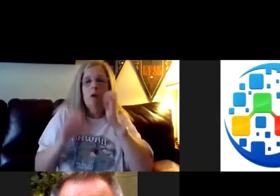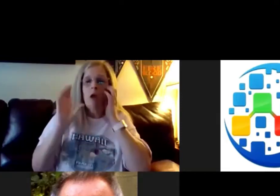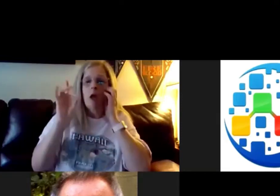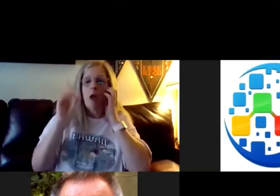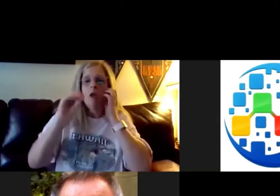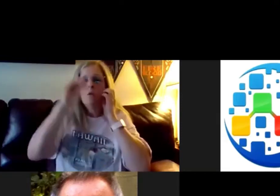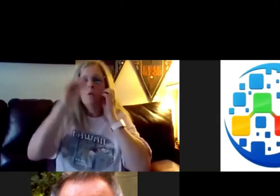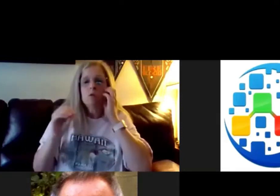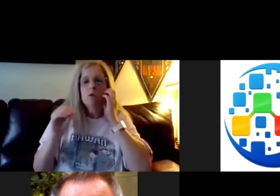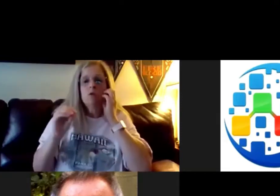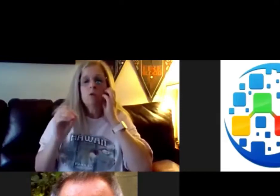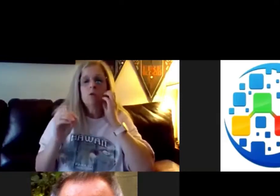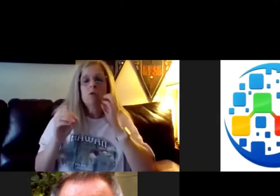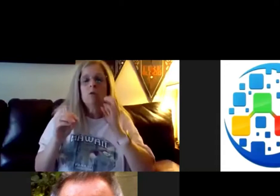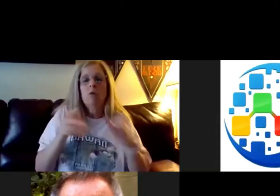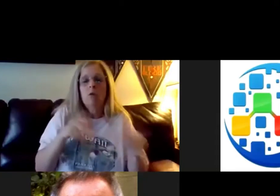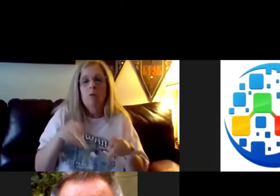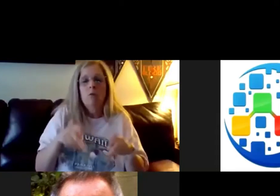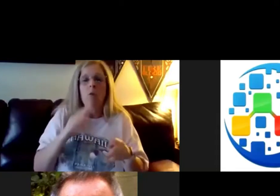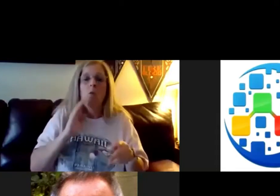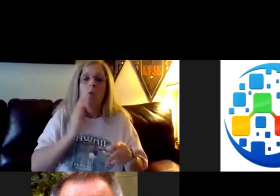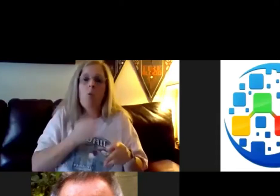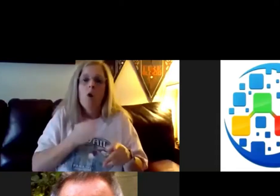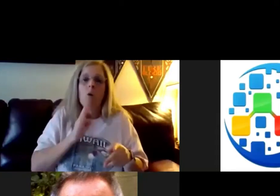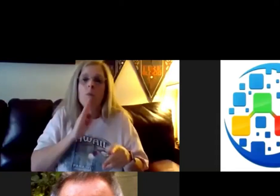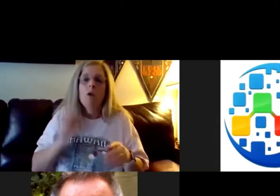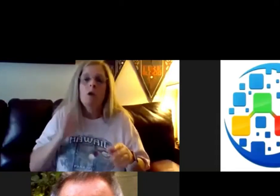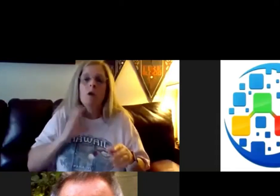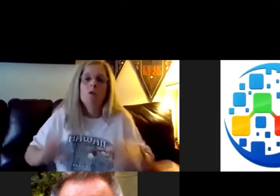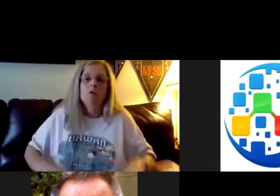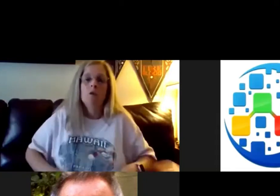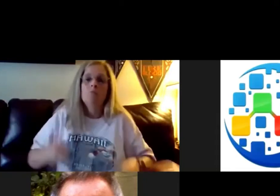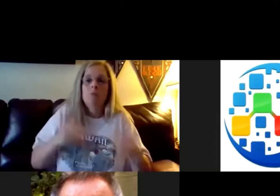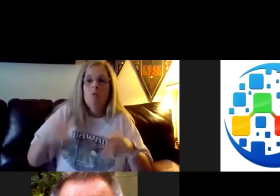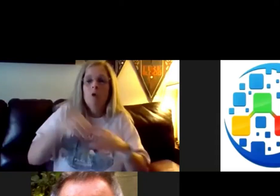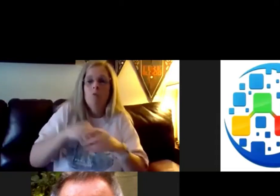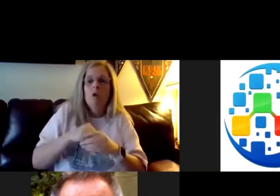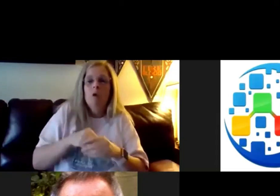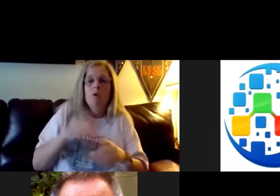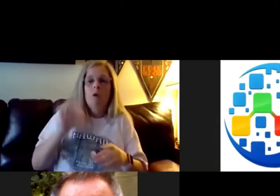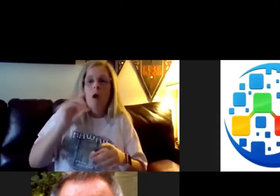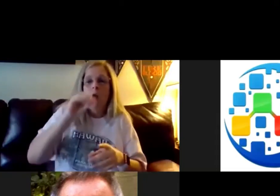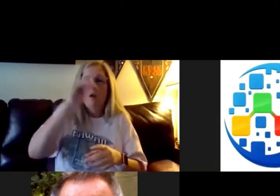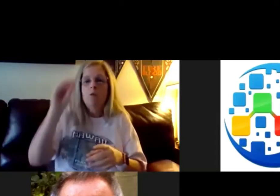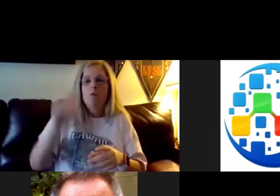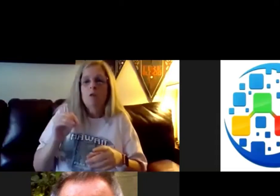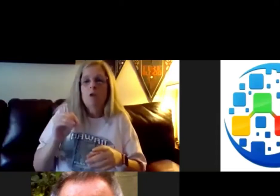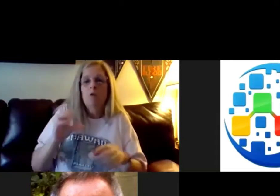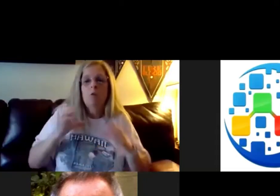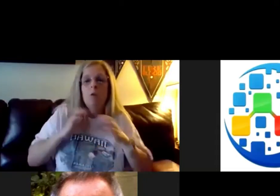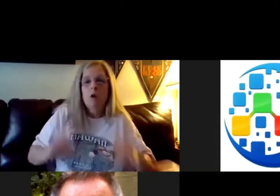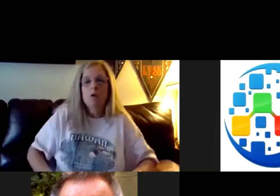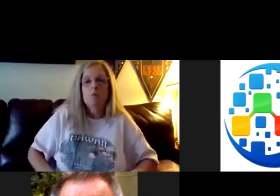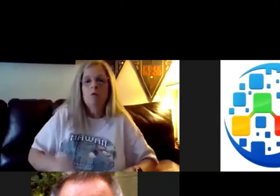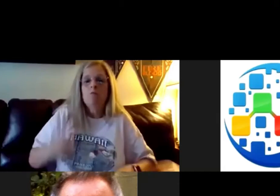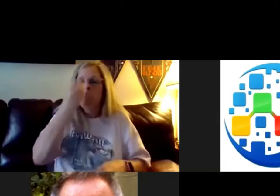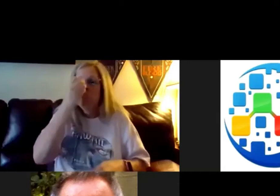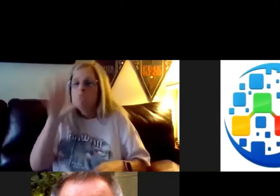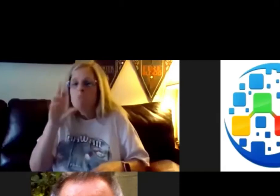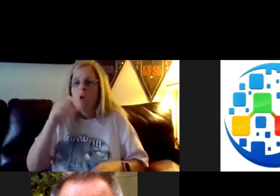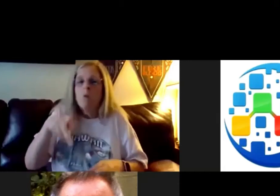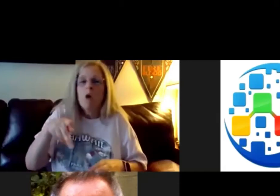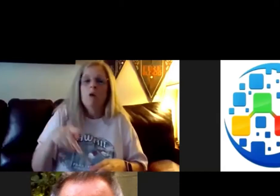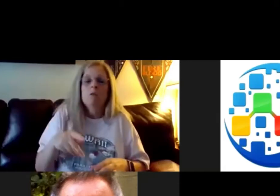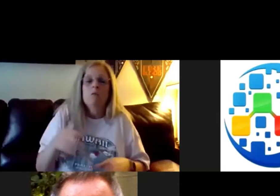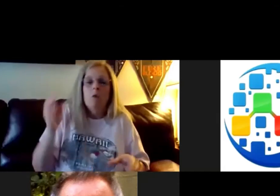be 80% of those people will be customers. So people will come in, 80% of them will be customers. They don't care about Onpassive. They will